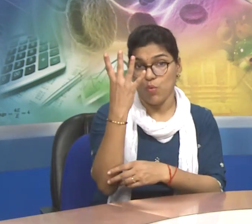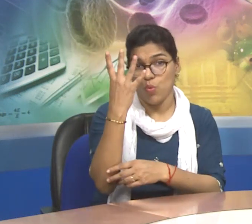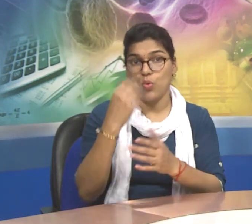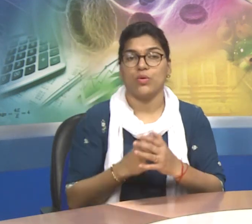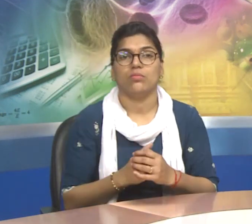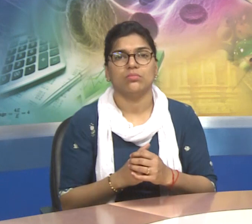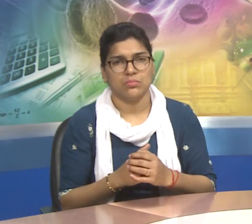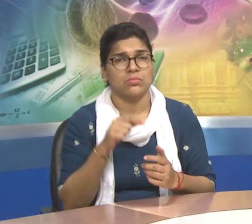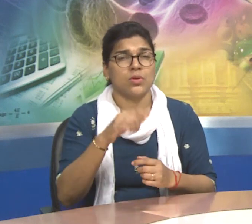Point 4.